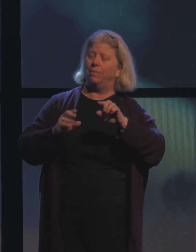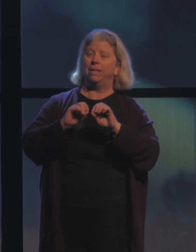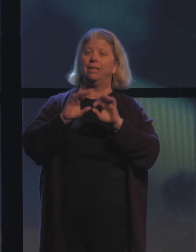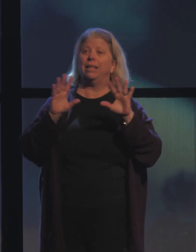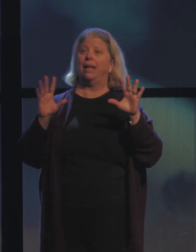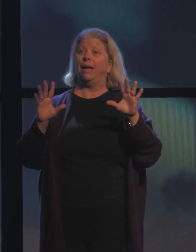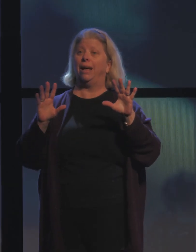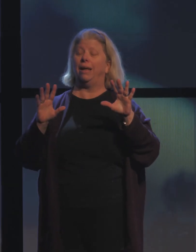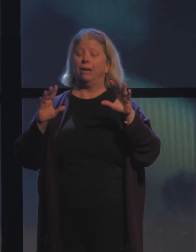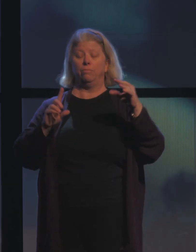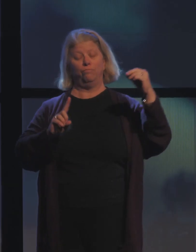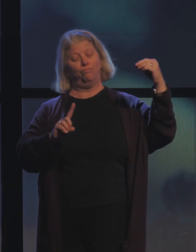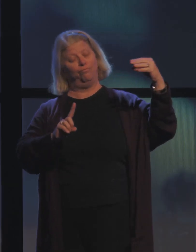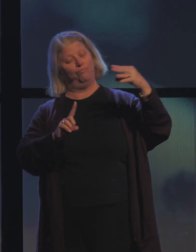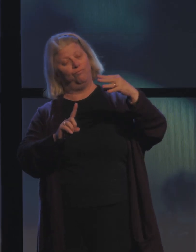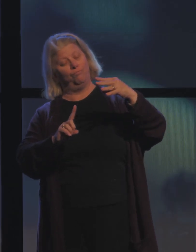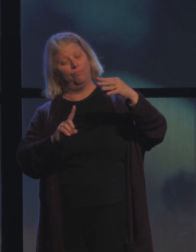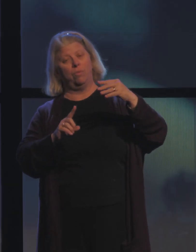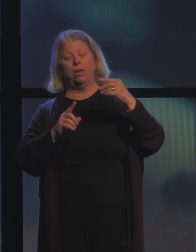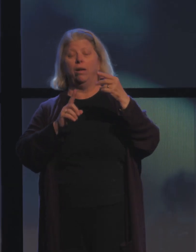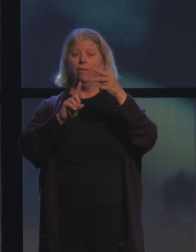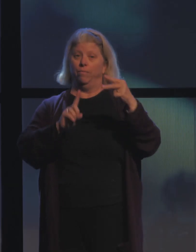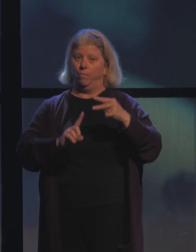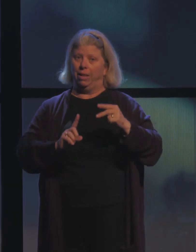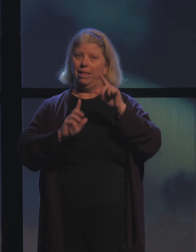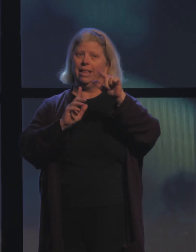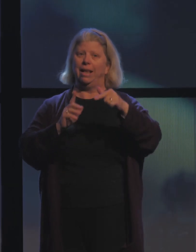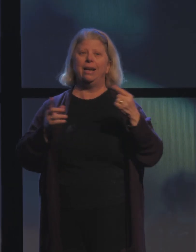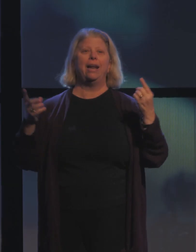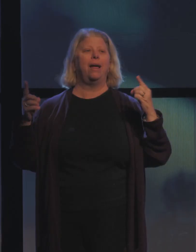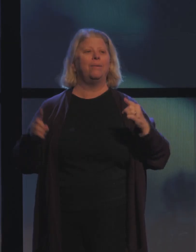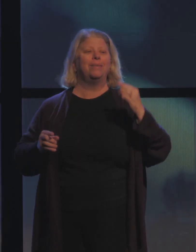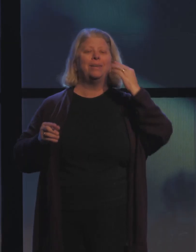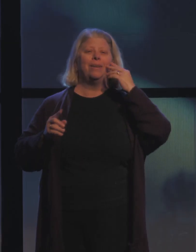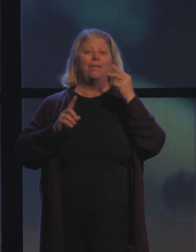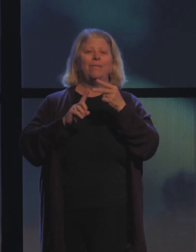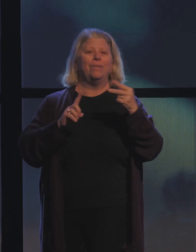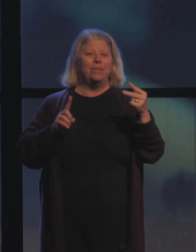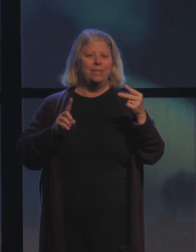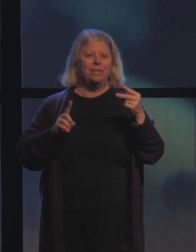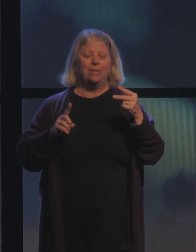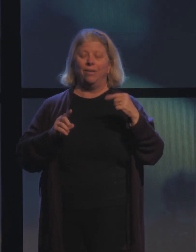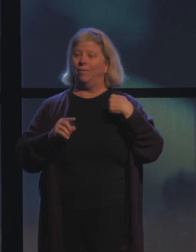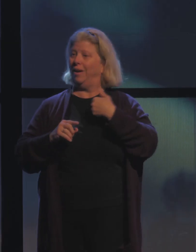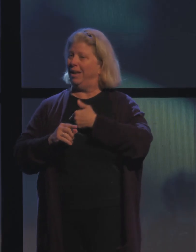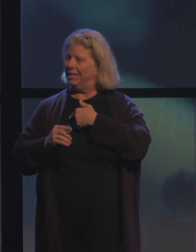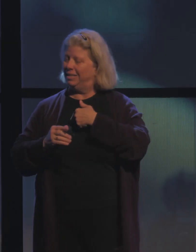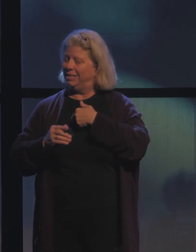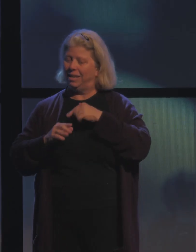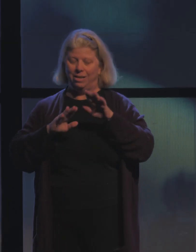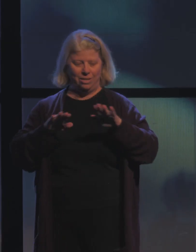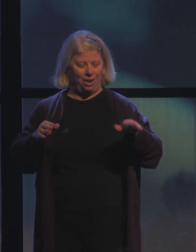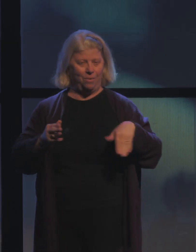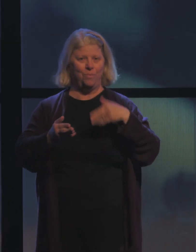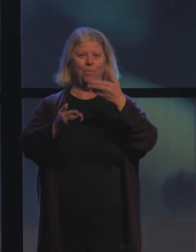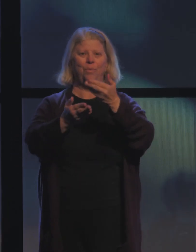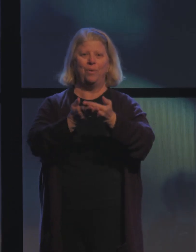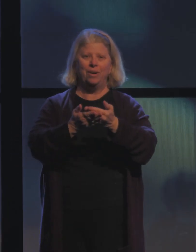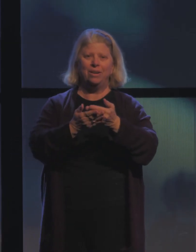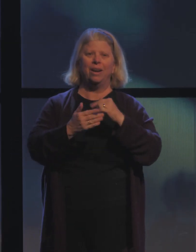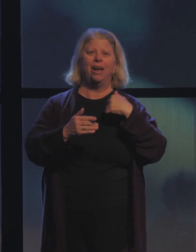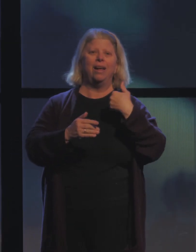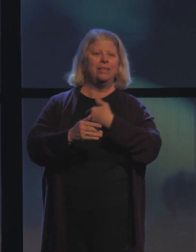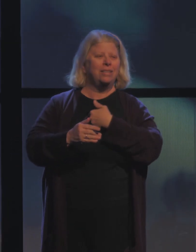light shone. A few verses later, it goes into that very familiar verse. For unto us a child is born.